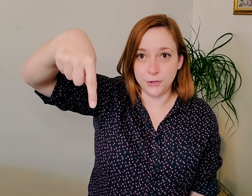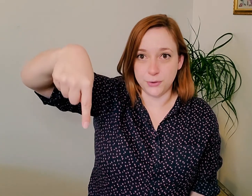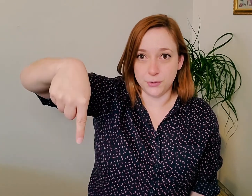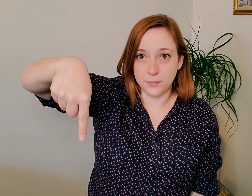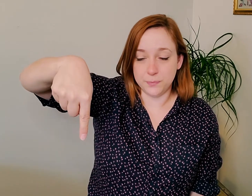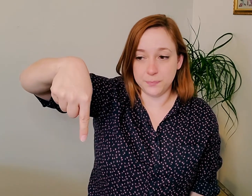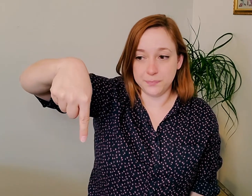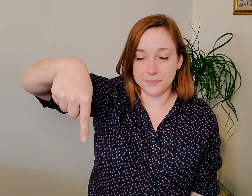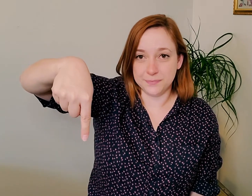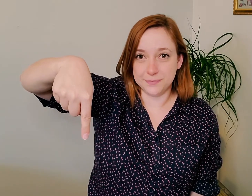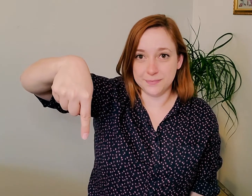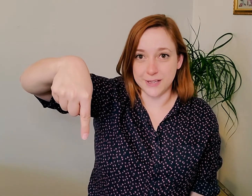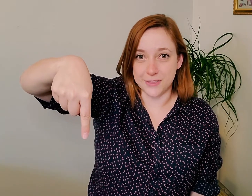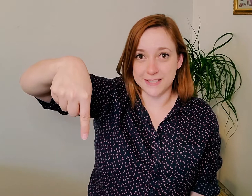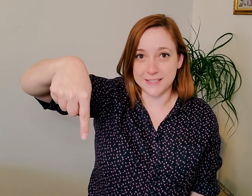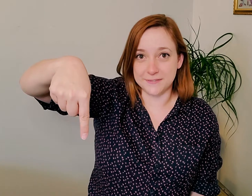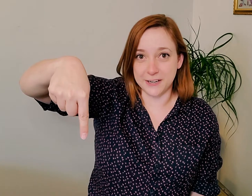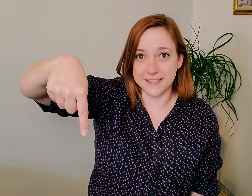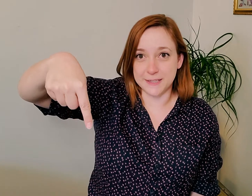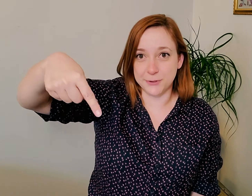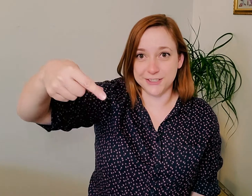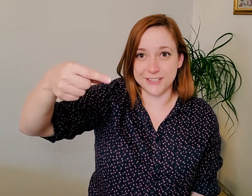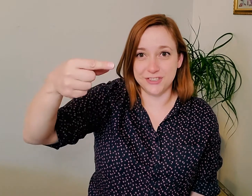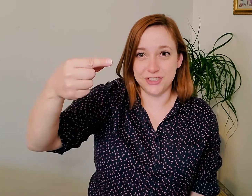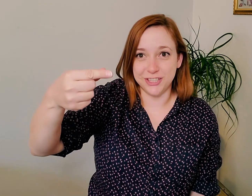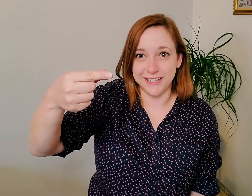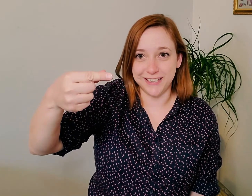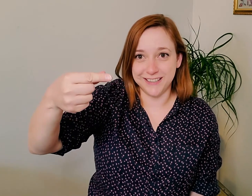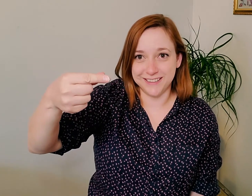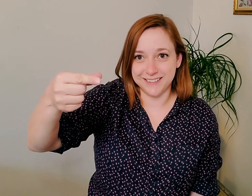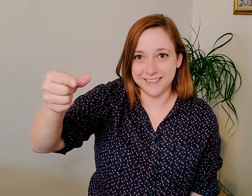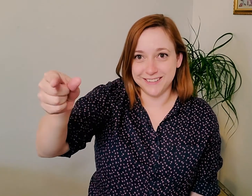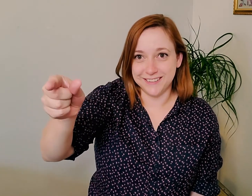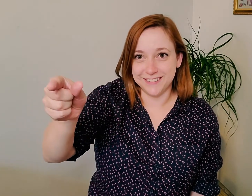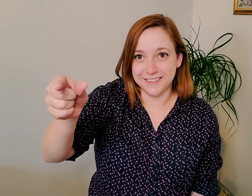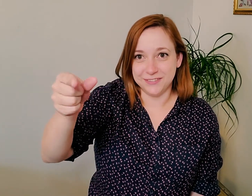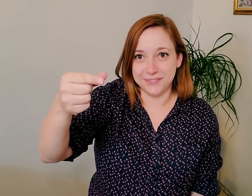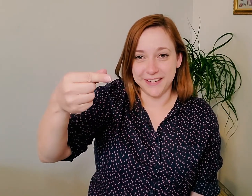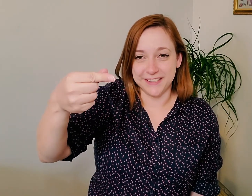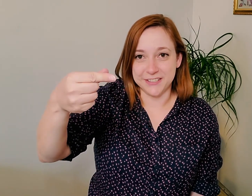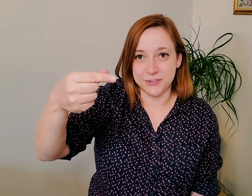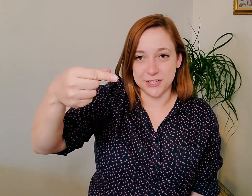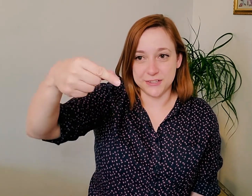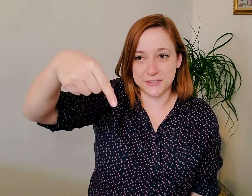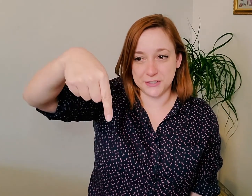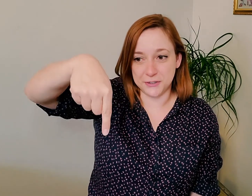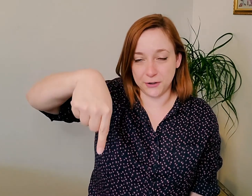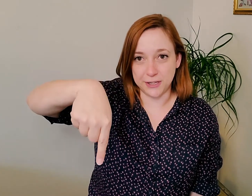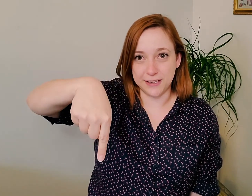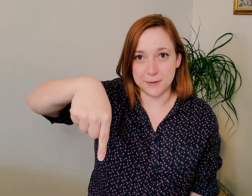Q, now this is very similar to G because you just turn it upside